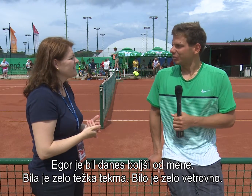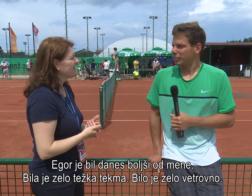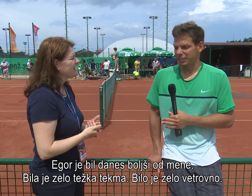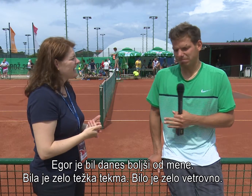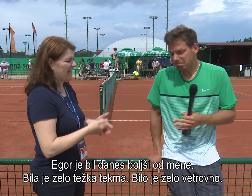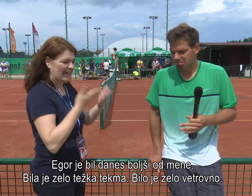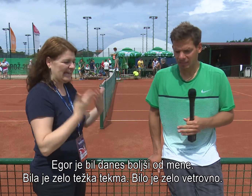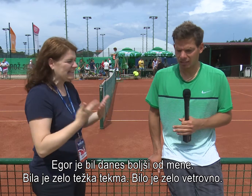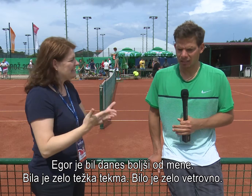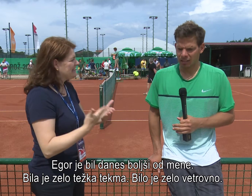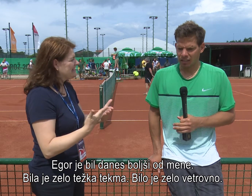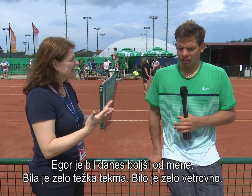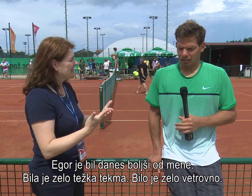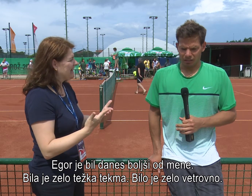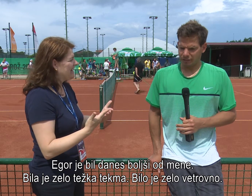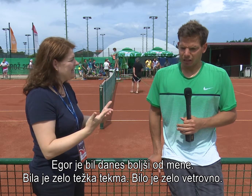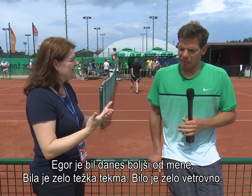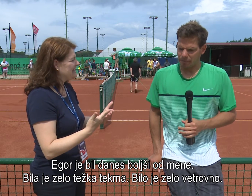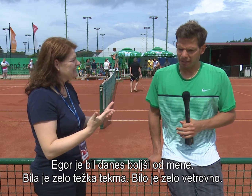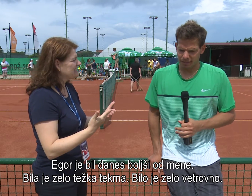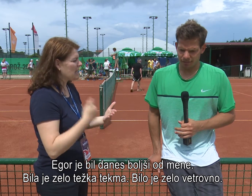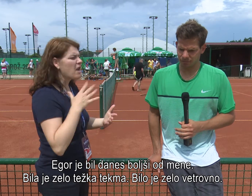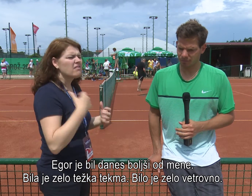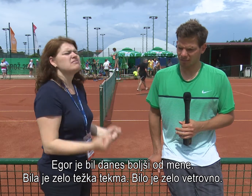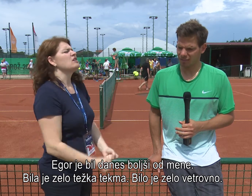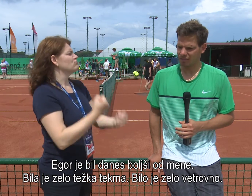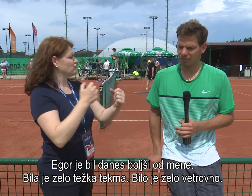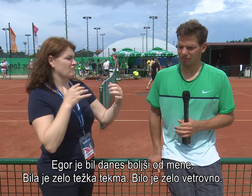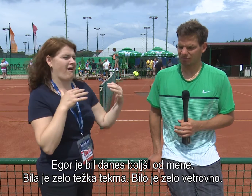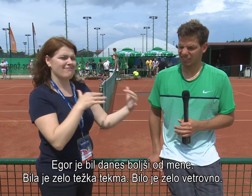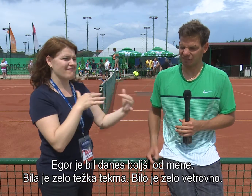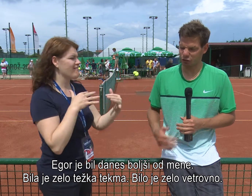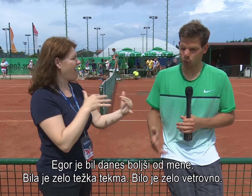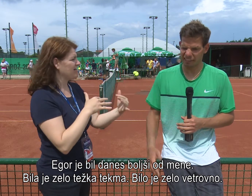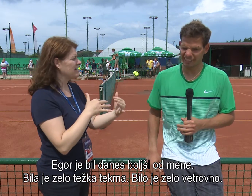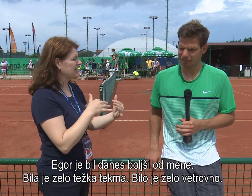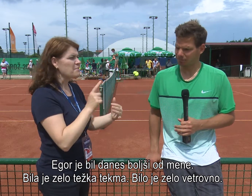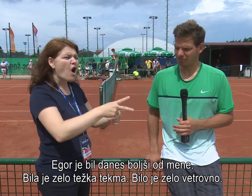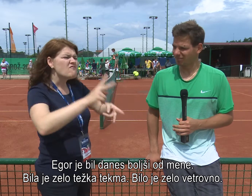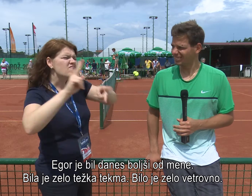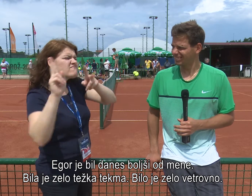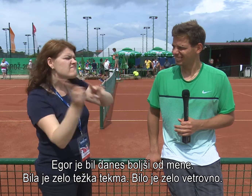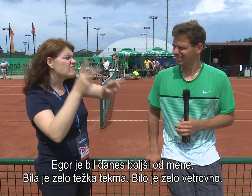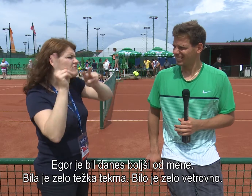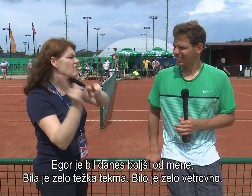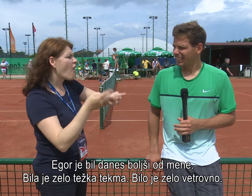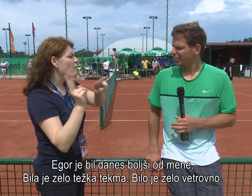Today it was a heavy play. It was so windy and